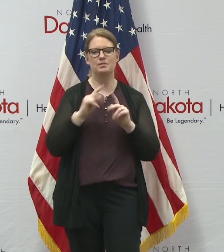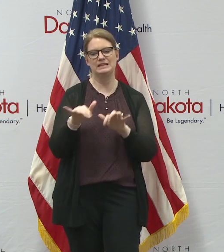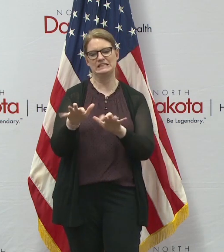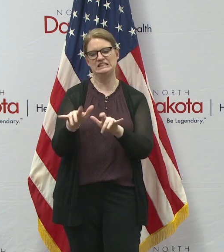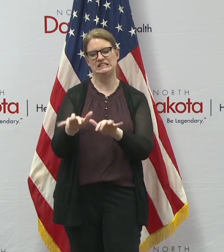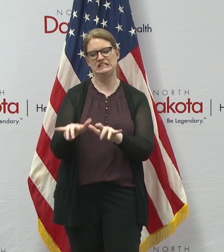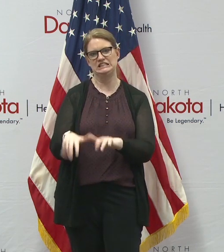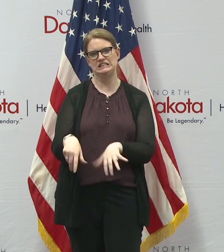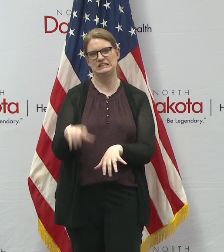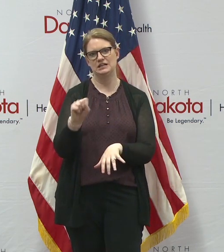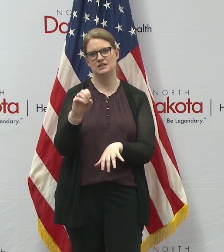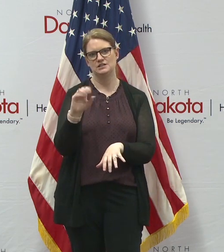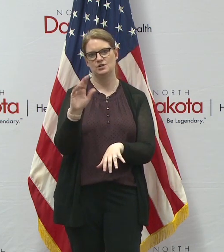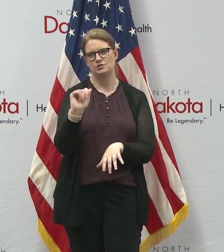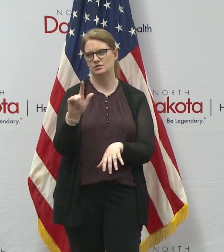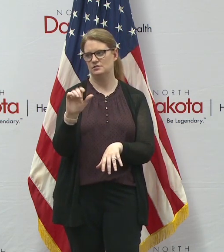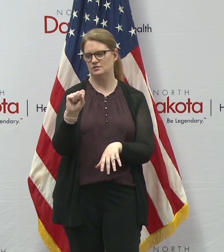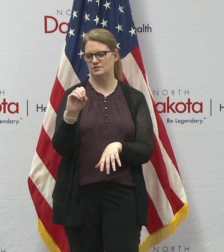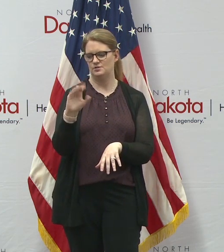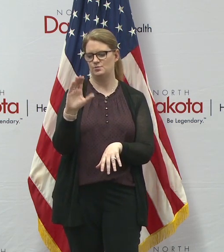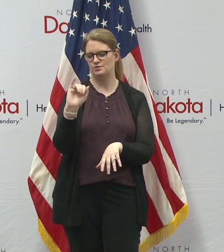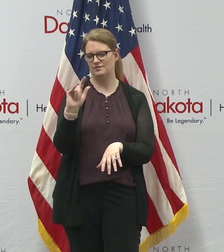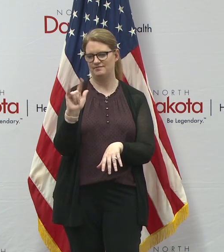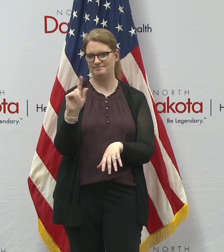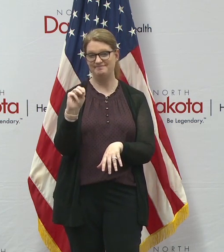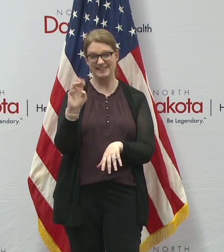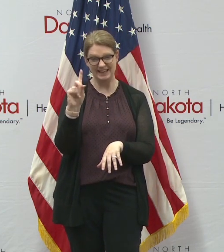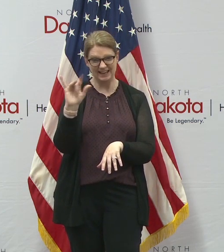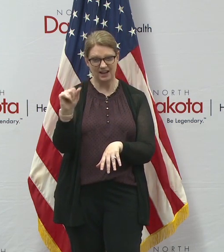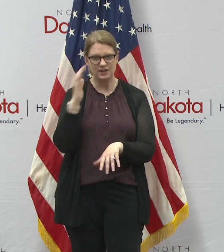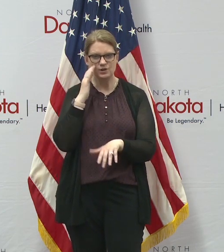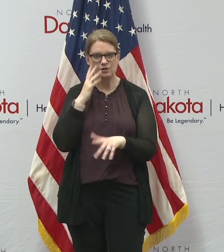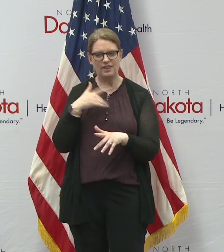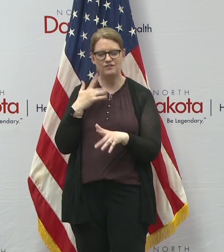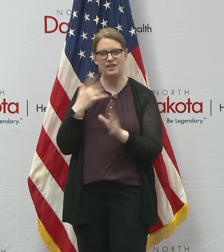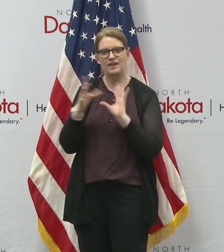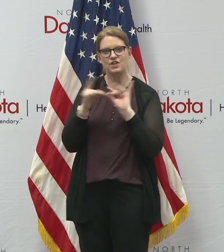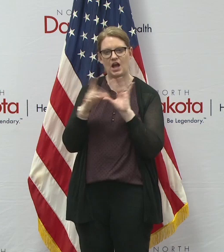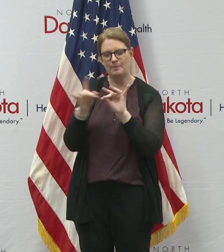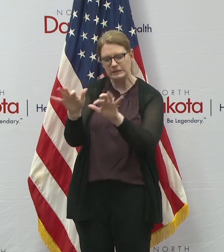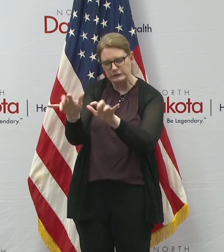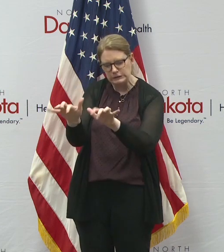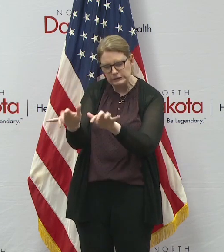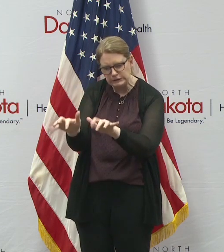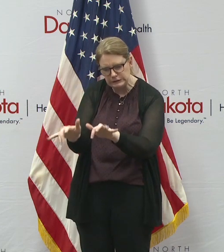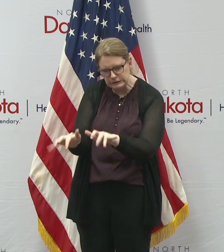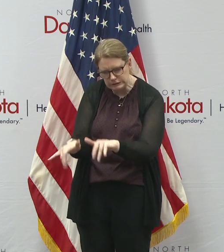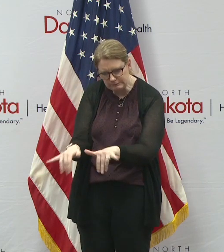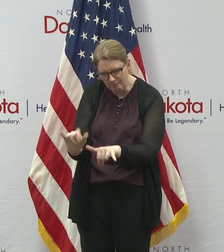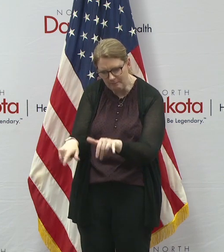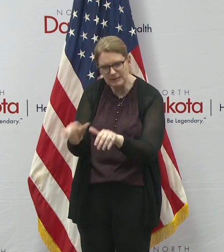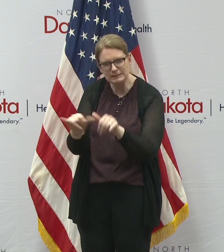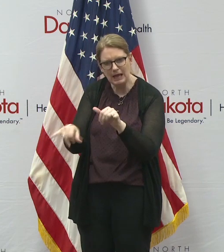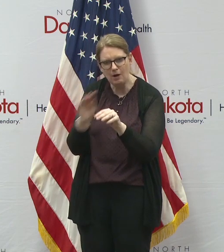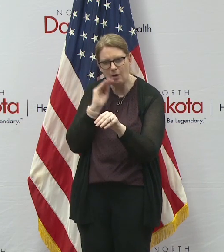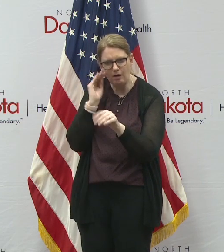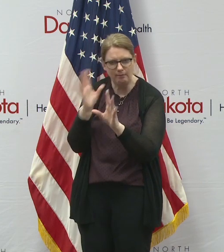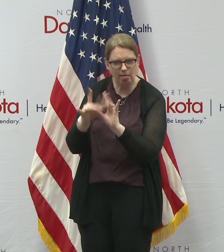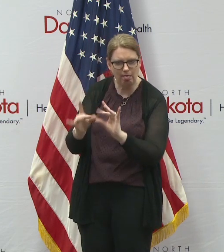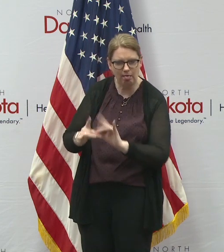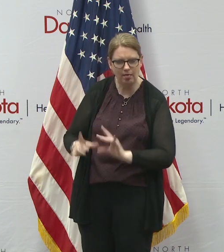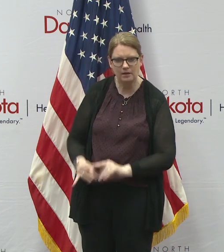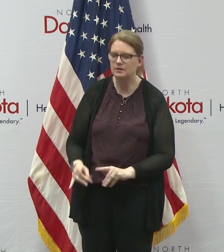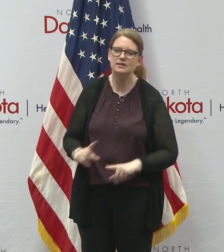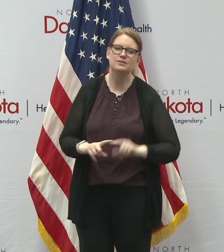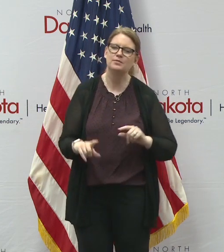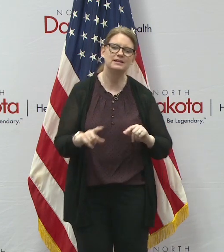media, it's I mean, maybe that's what they feel they got to do right now. But I would just say, you can do